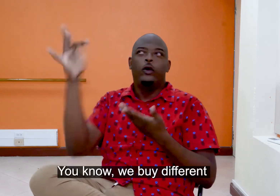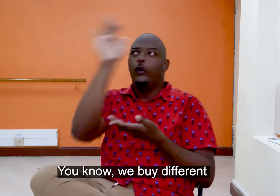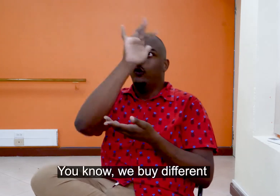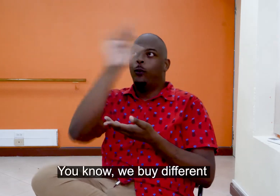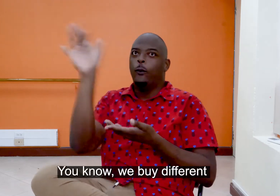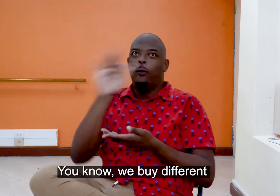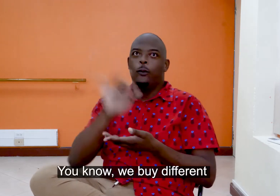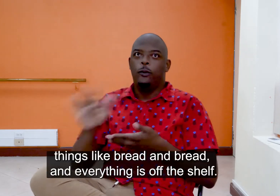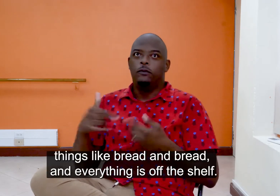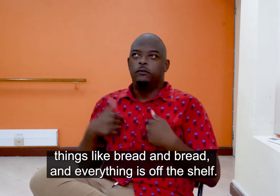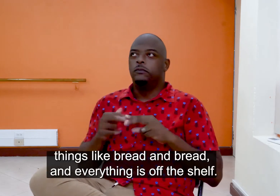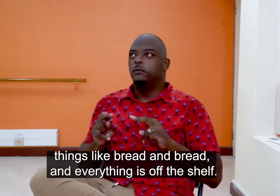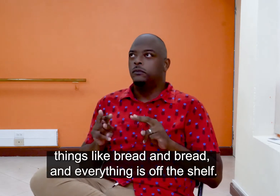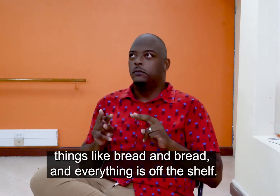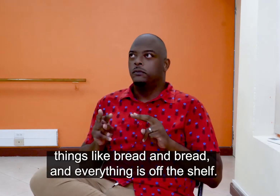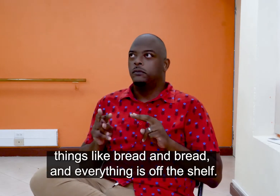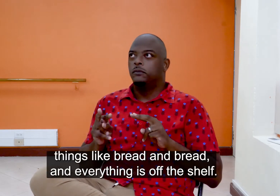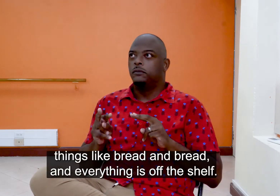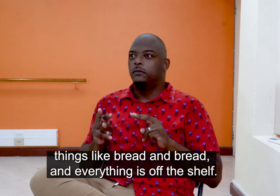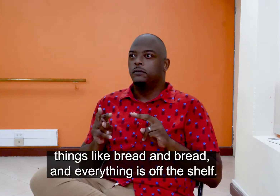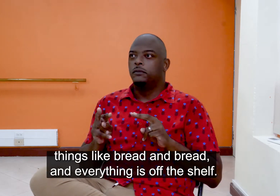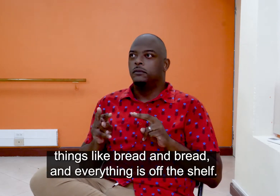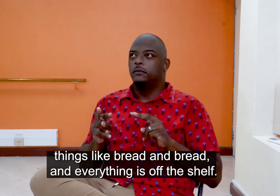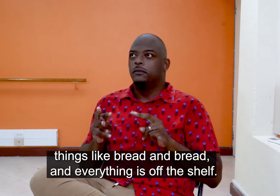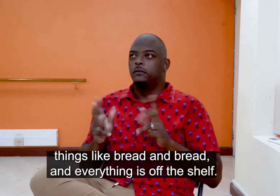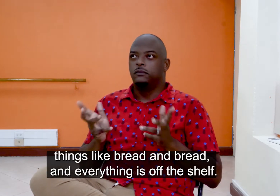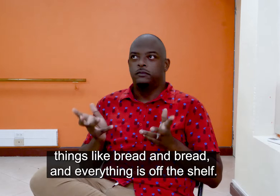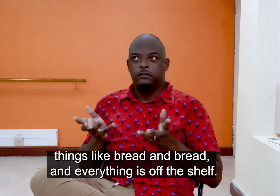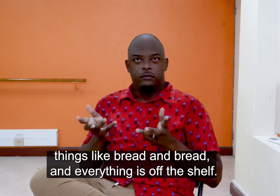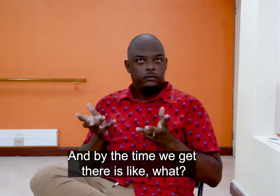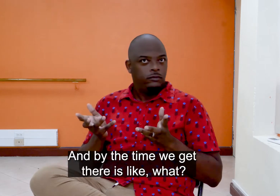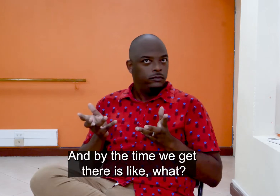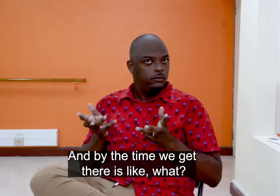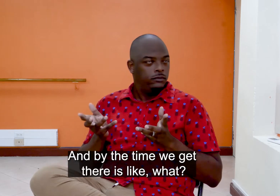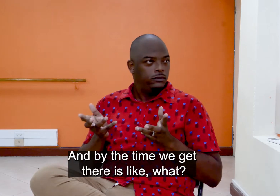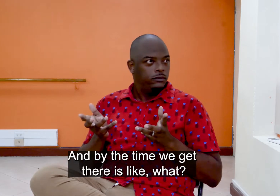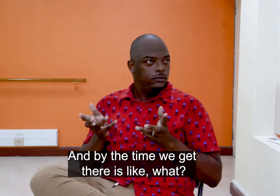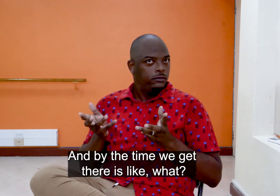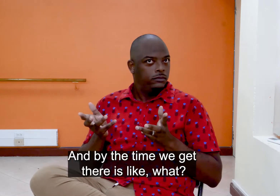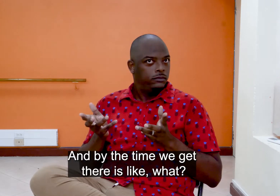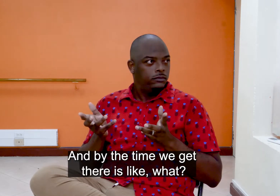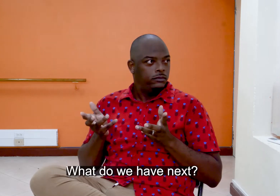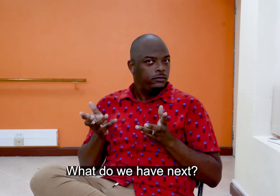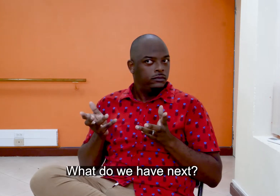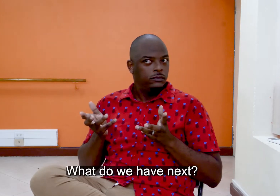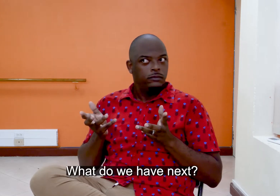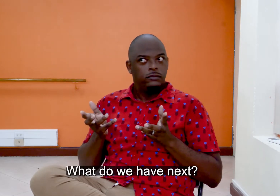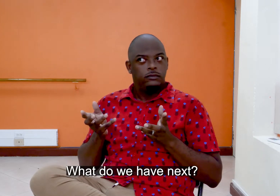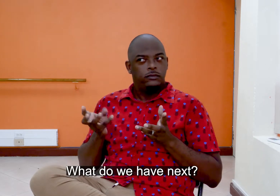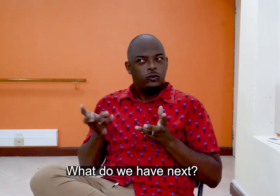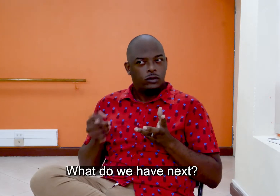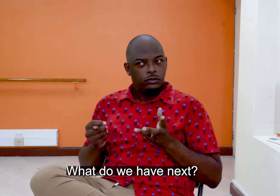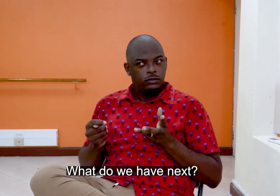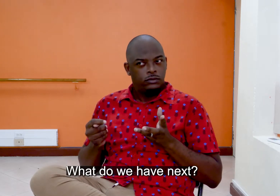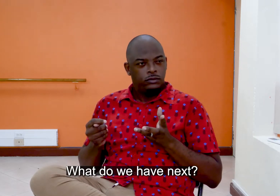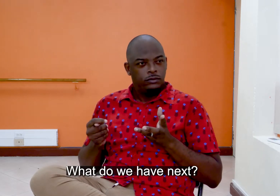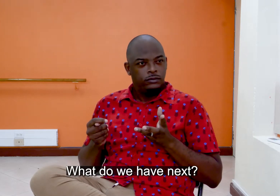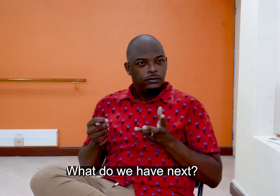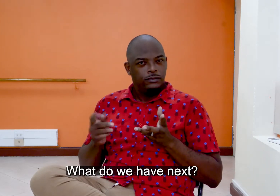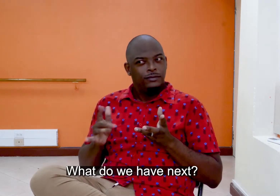buy different things like bread and everything is off the shelf. And by the time we get there, it's like, what do we have